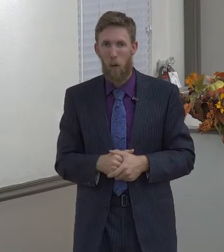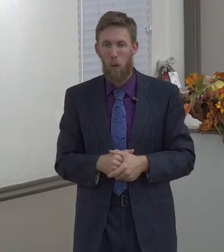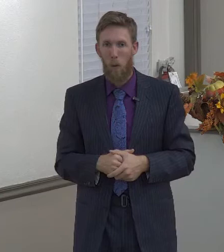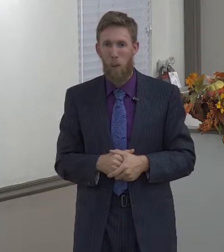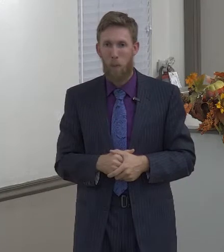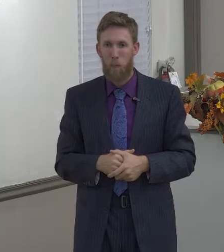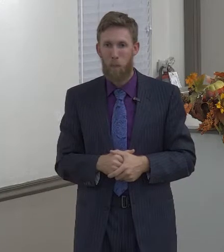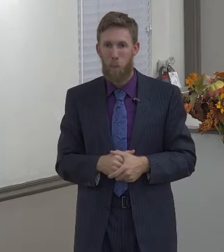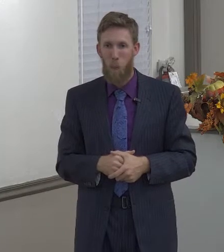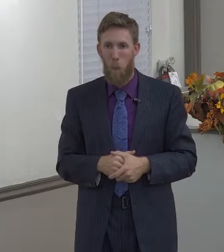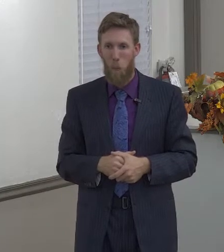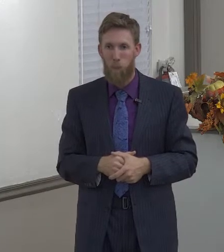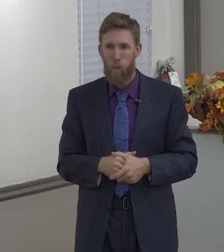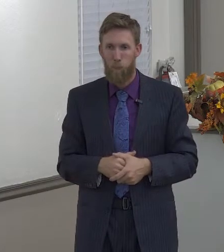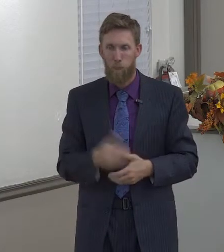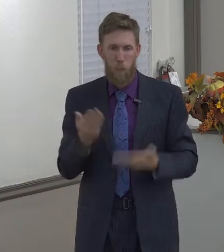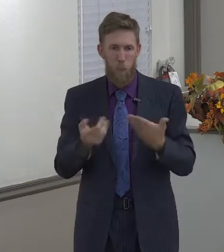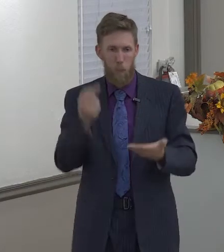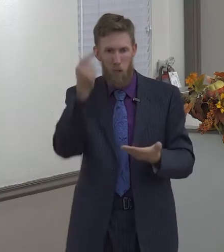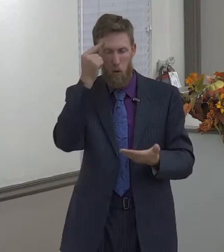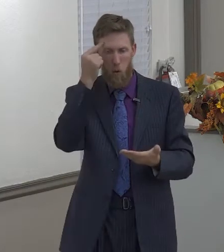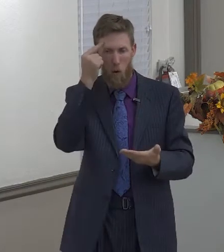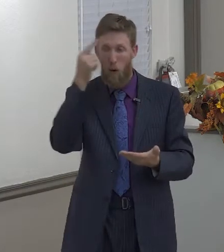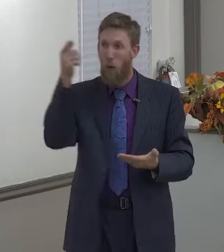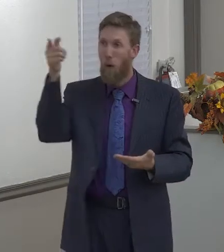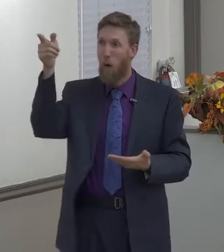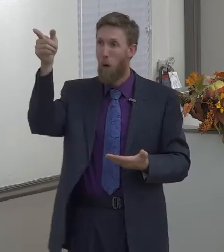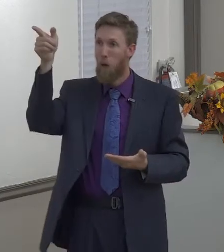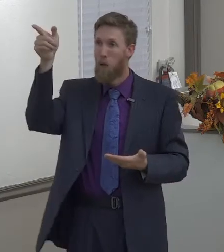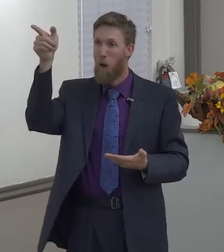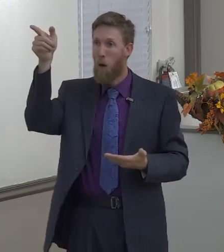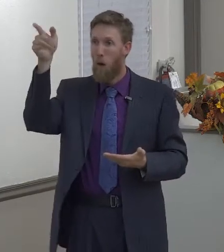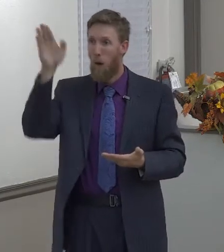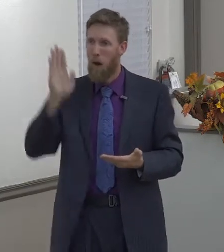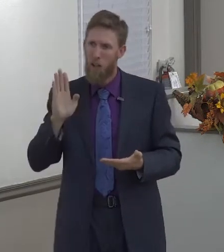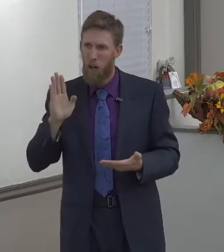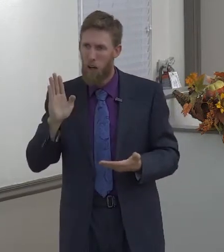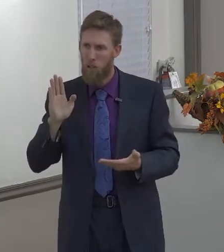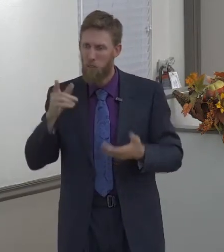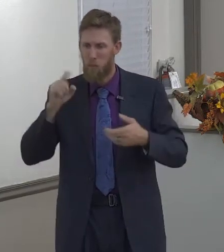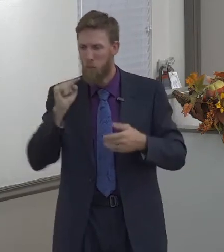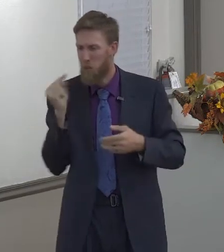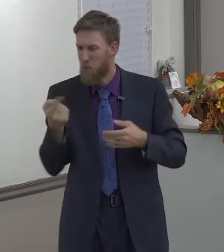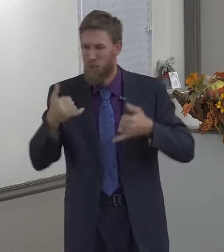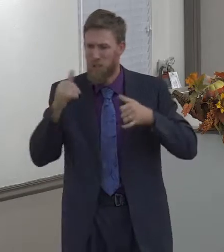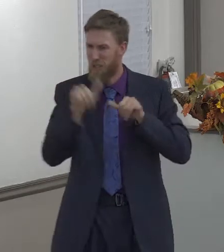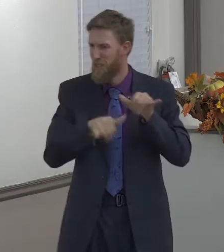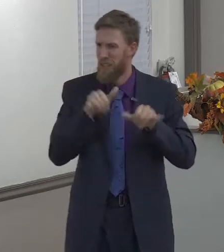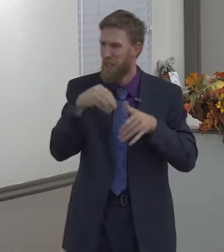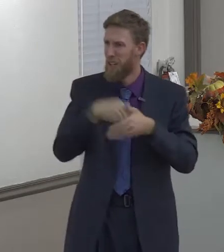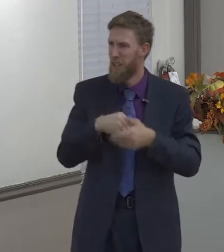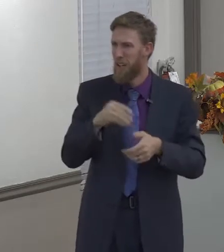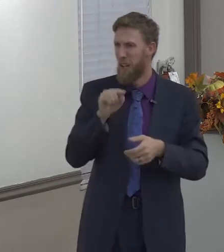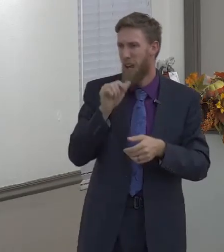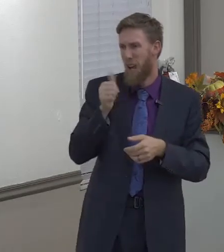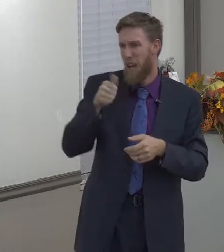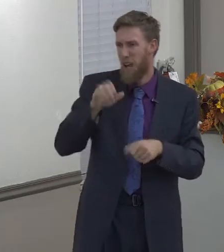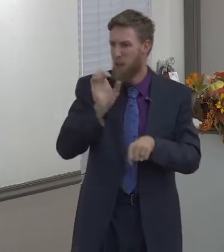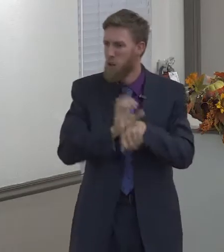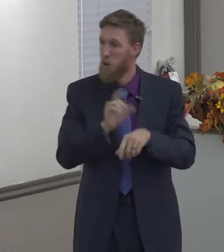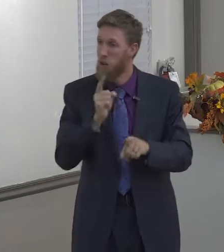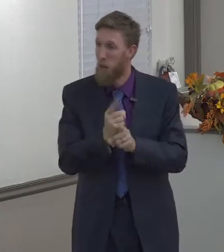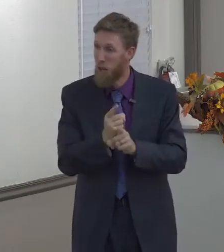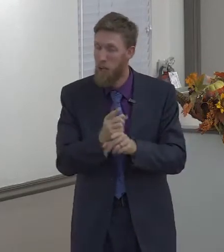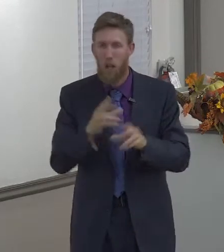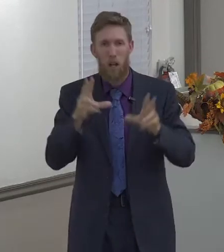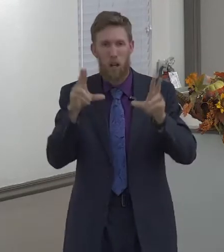inhabits. There's a lot of churches over the years that once stood for the faith, that once held standards